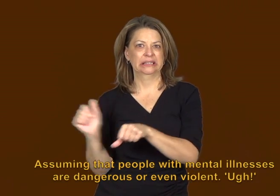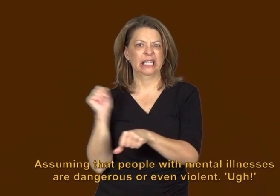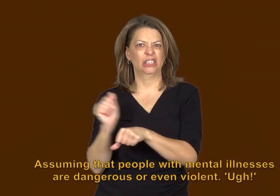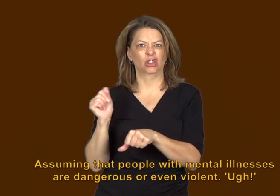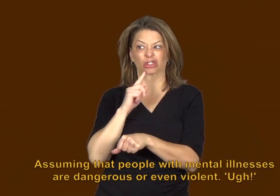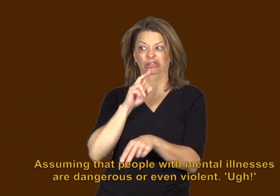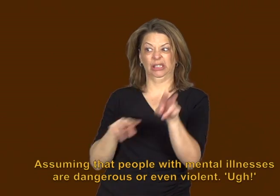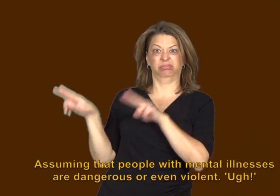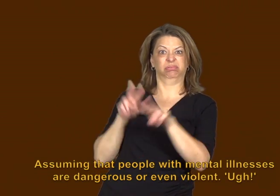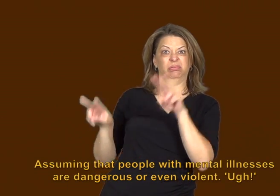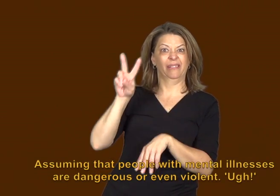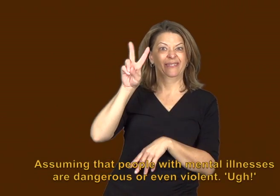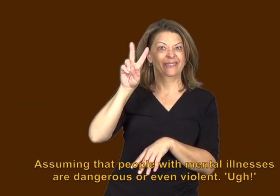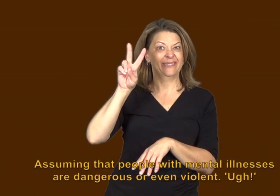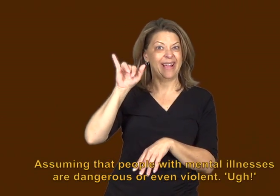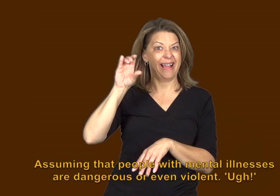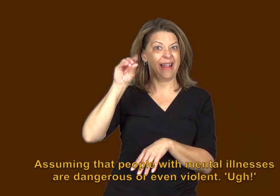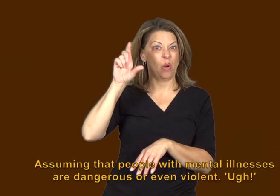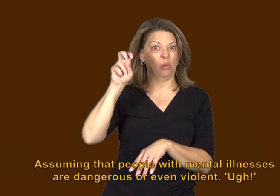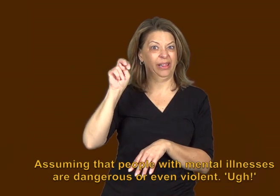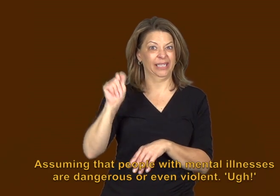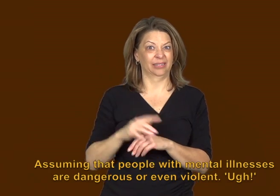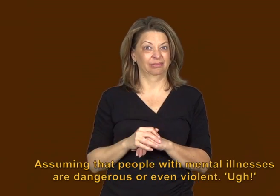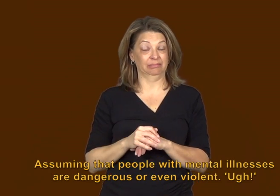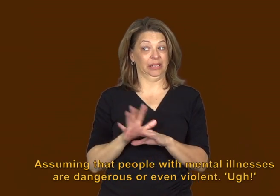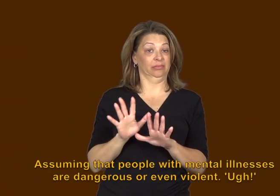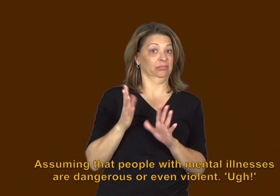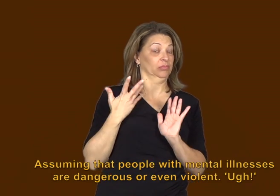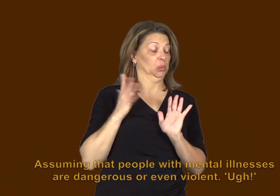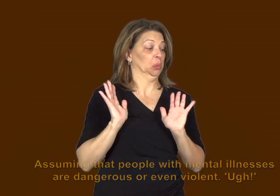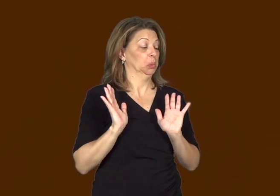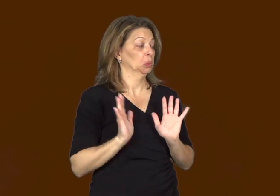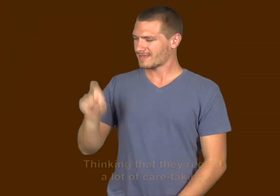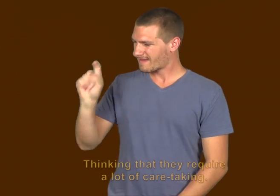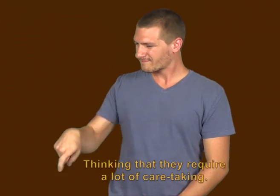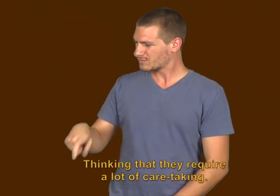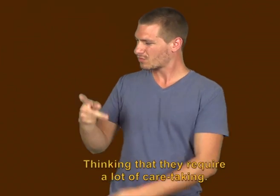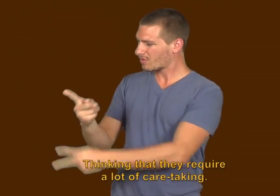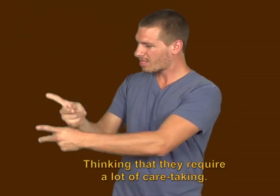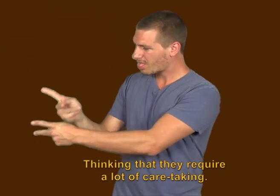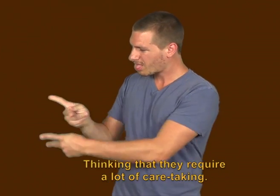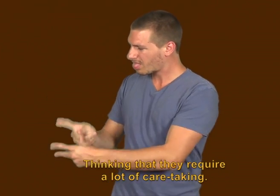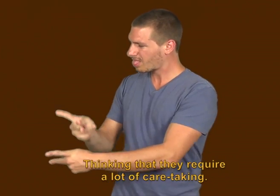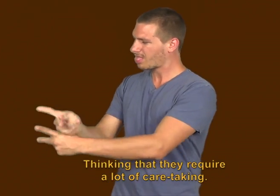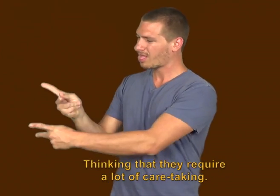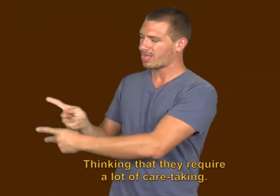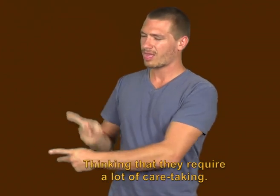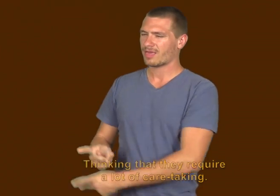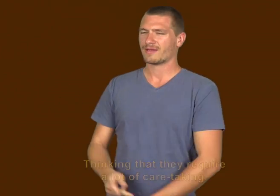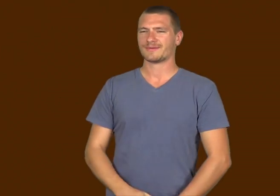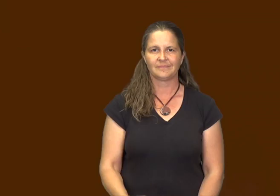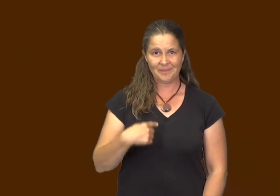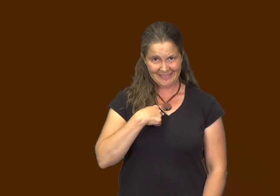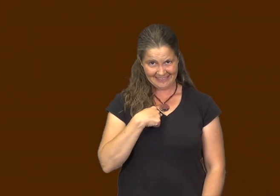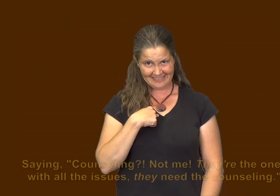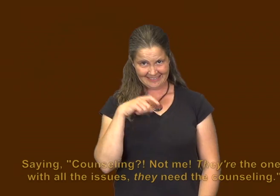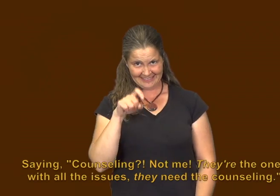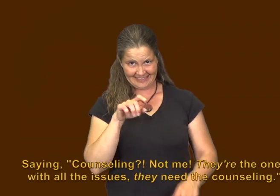are dangerous or even violent. Ugh. Thinking they require a lot of caretaking.